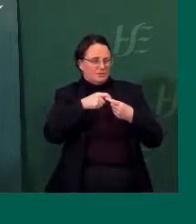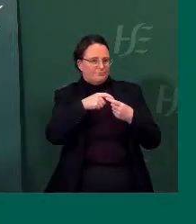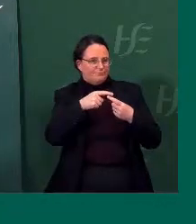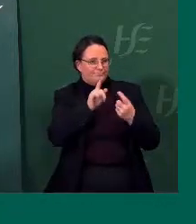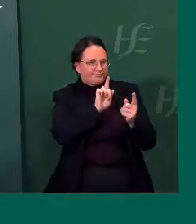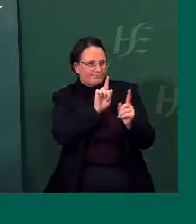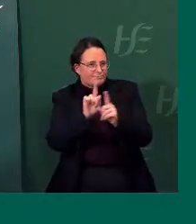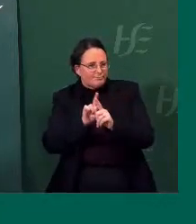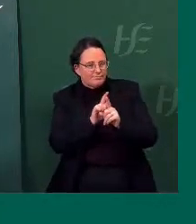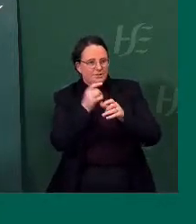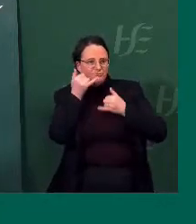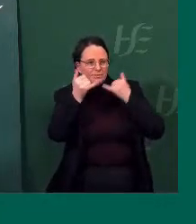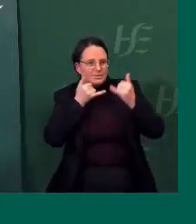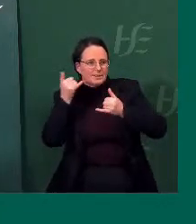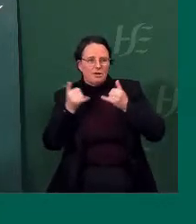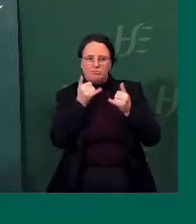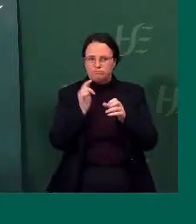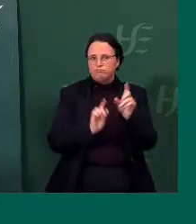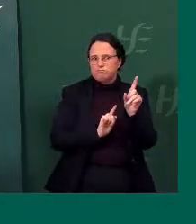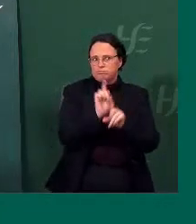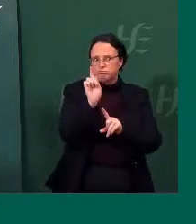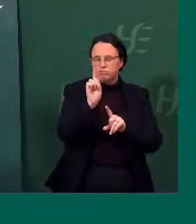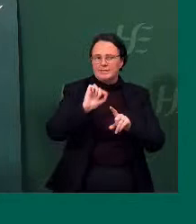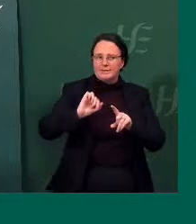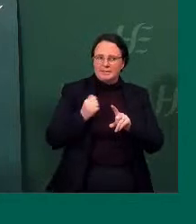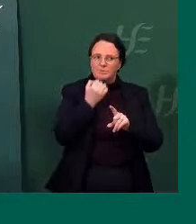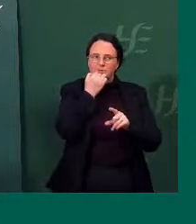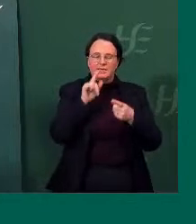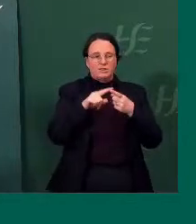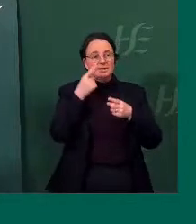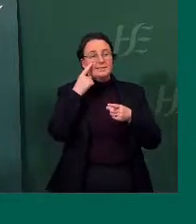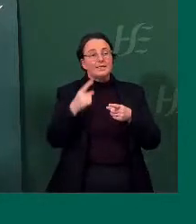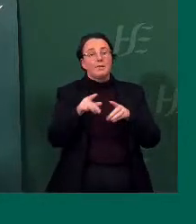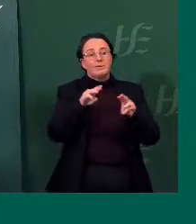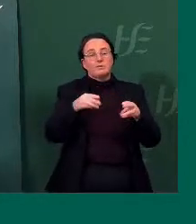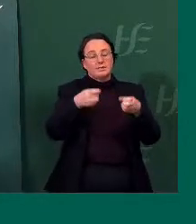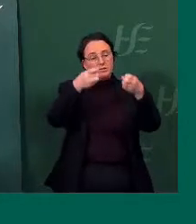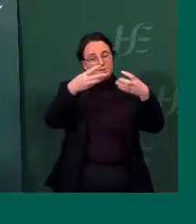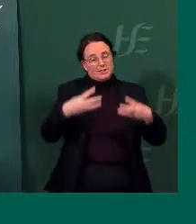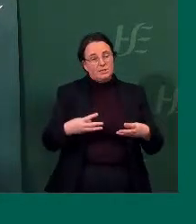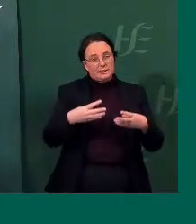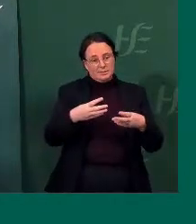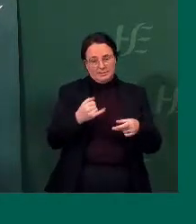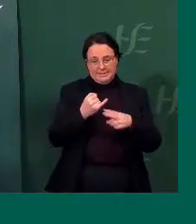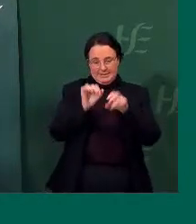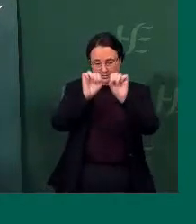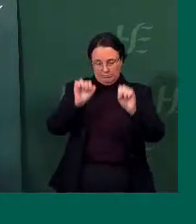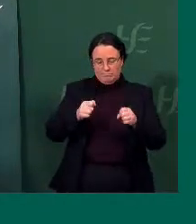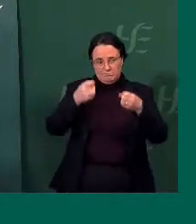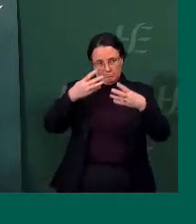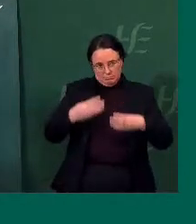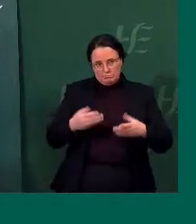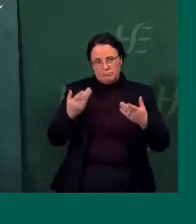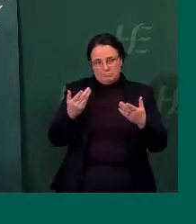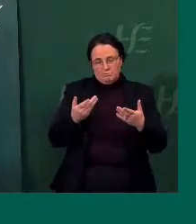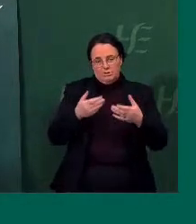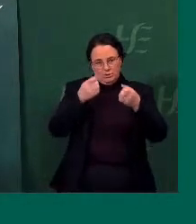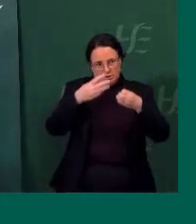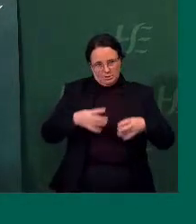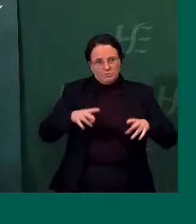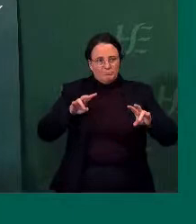ensure that they maintain the figures. And just at the end there, you can see in terms of people getting the results when they get into the system, we're continuing to get those